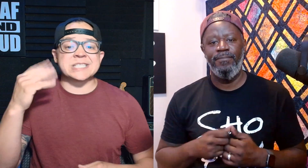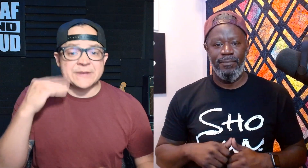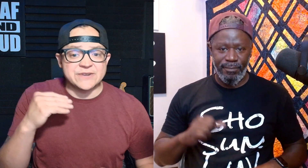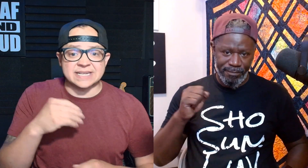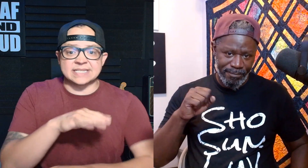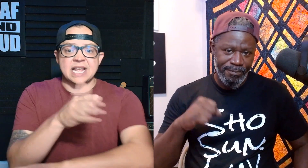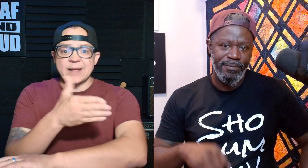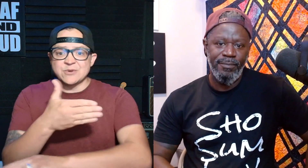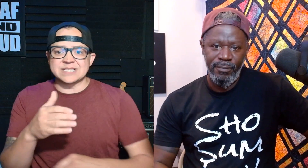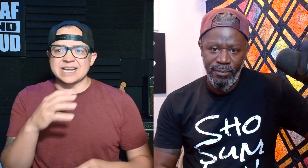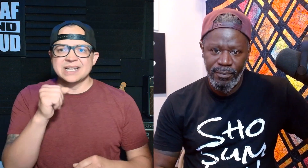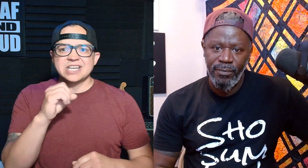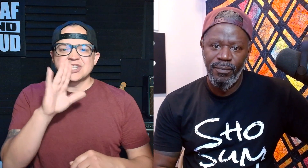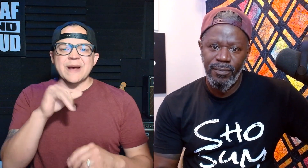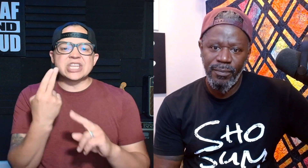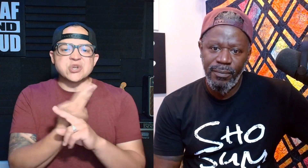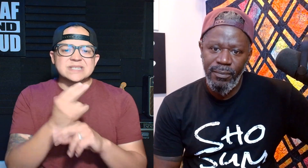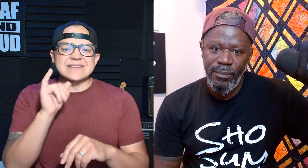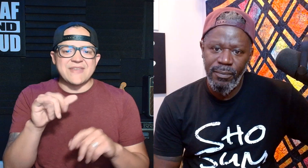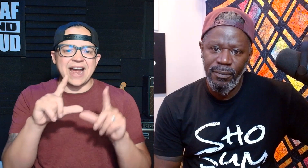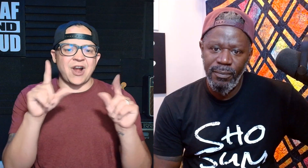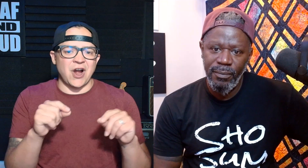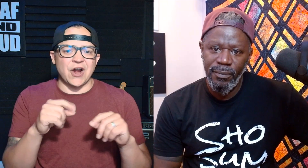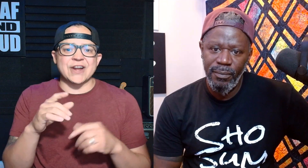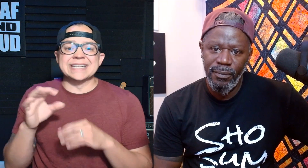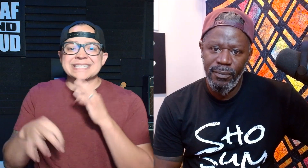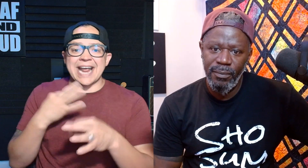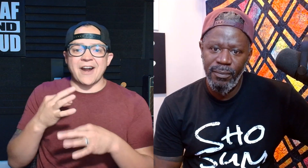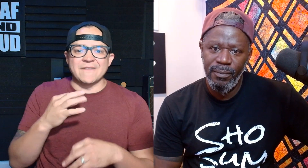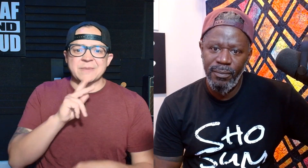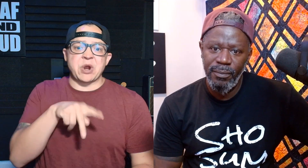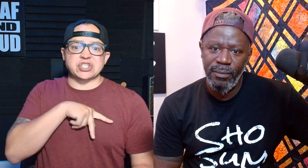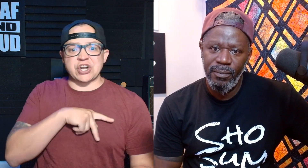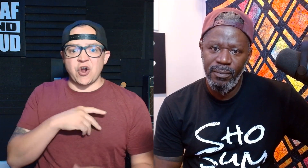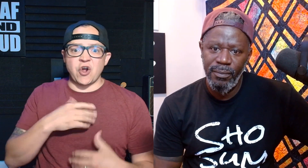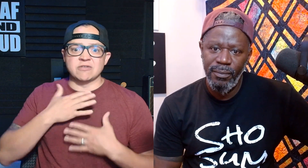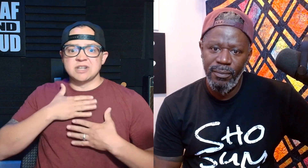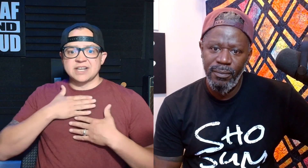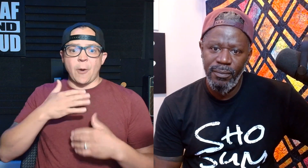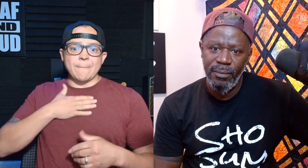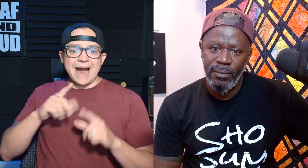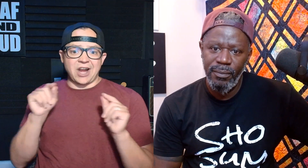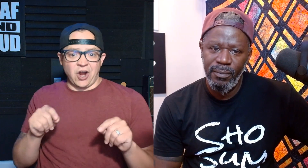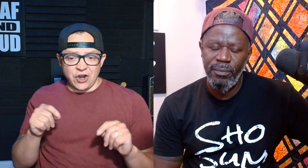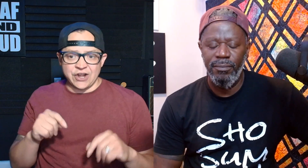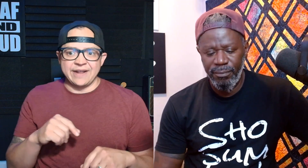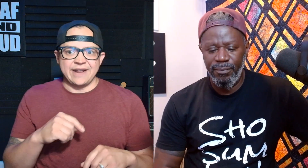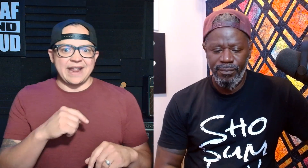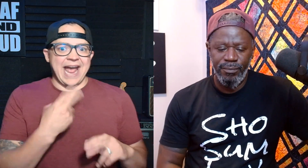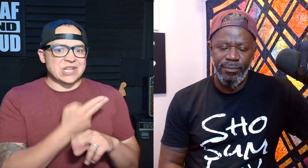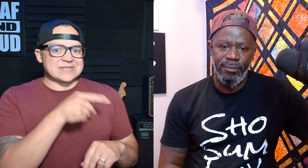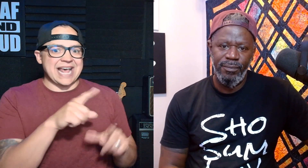to experience music. So by using that card instead of the personal, my